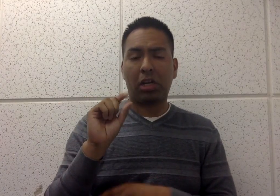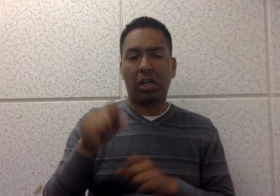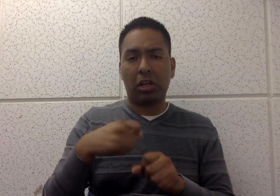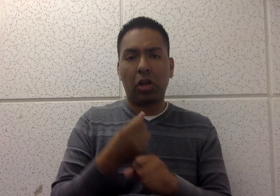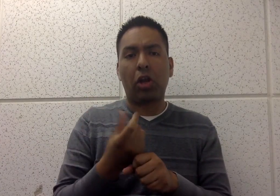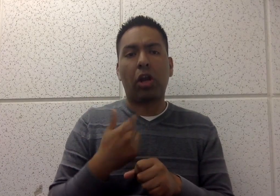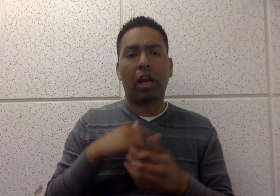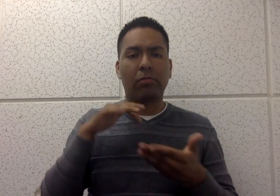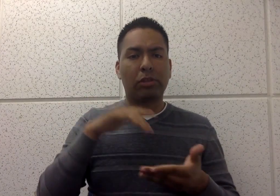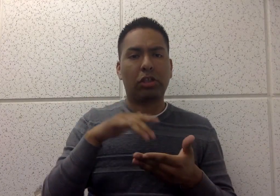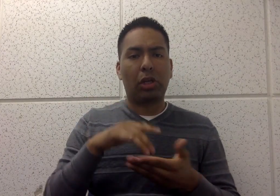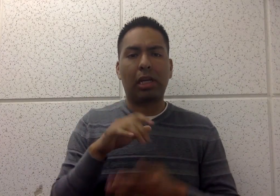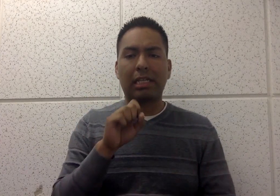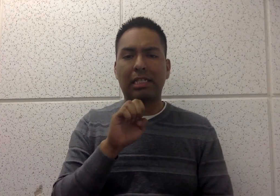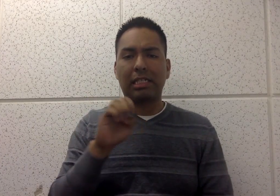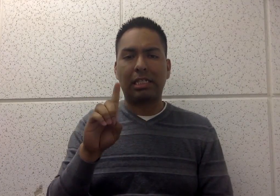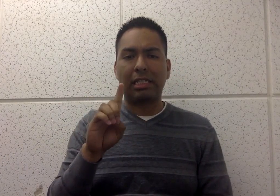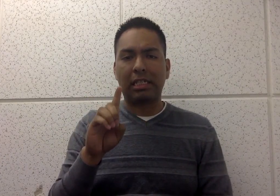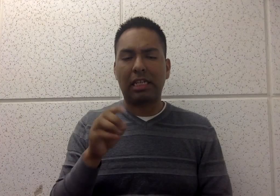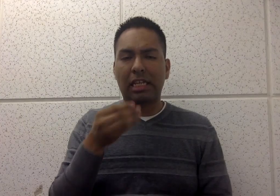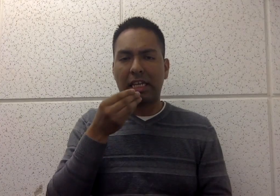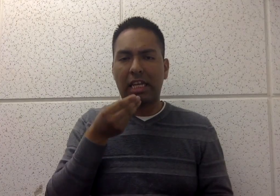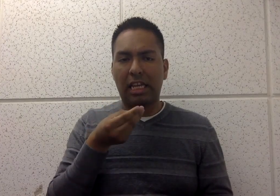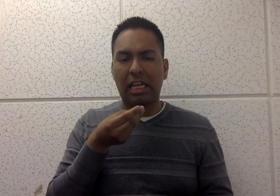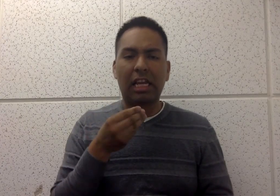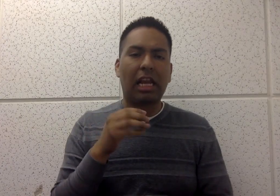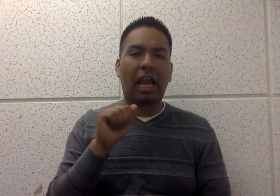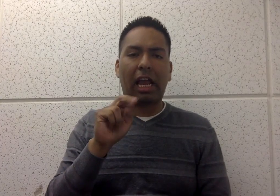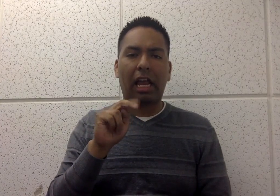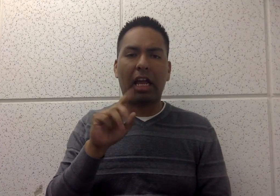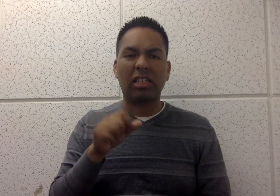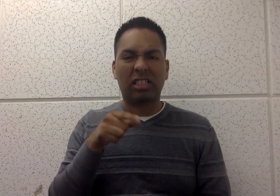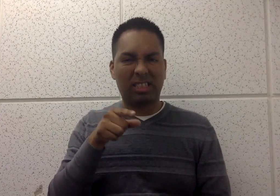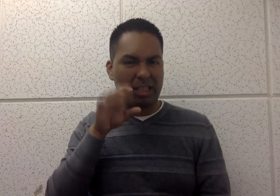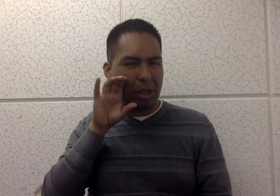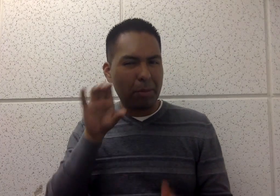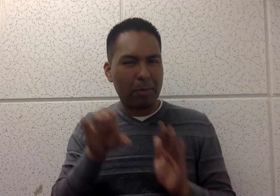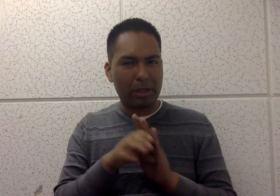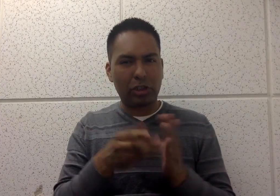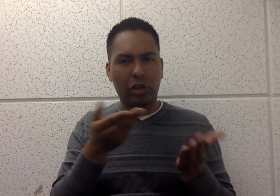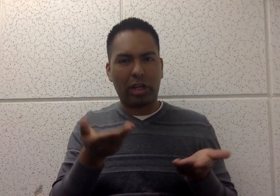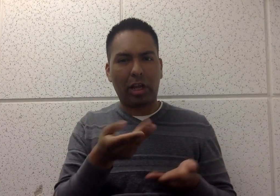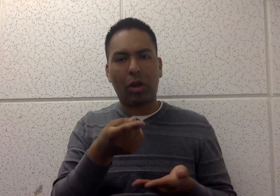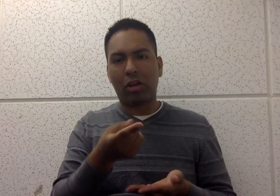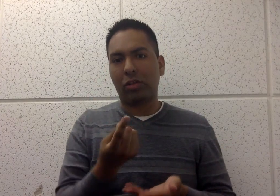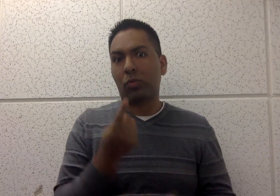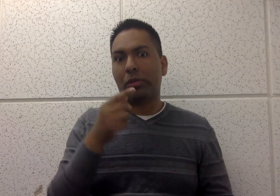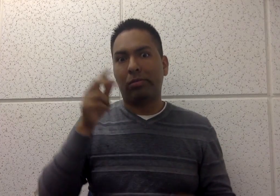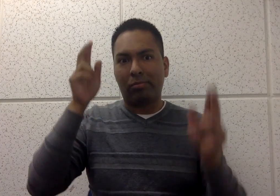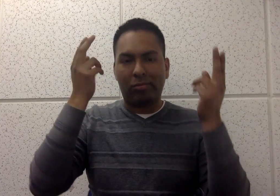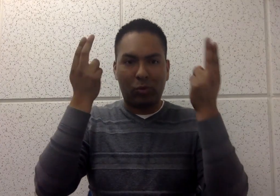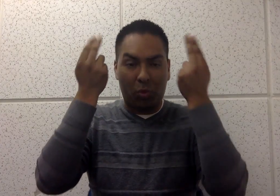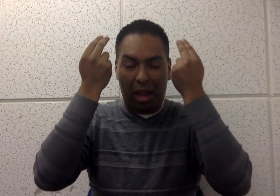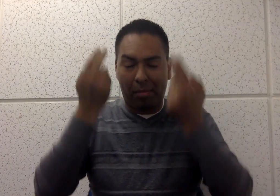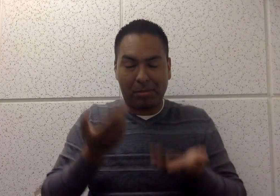southeastern Arizona. Here's my study site. This is really a picture of ants, and the rabbit just happens to be there. And